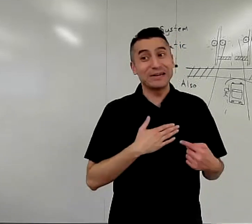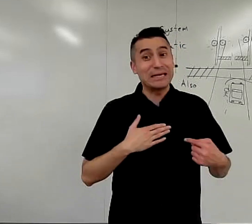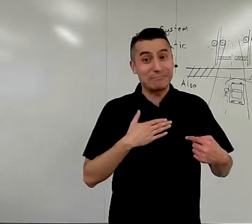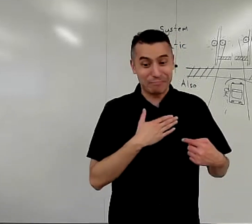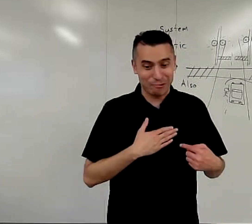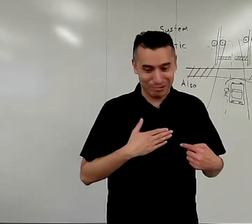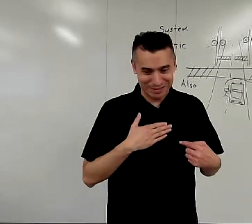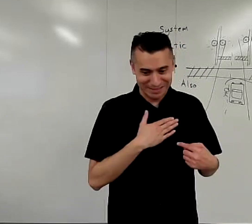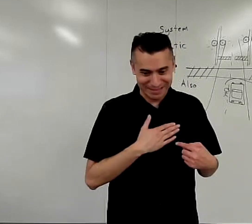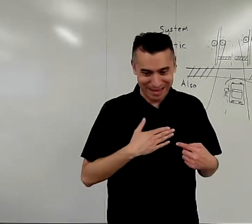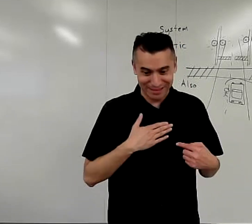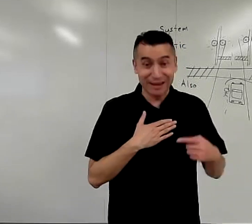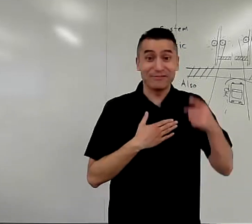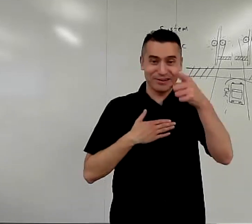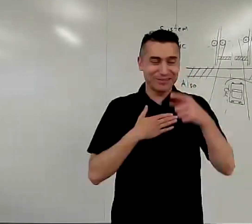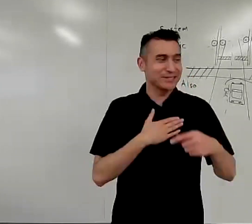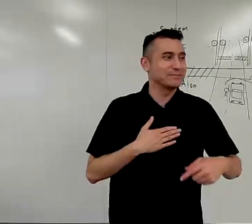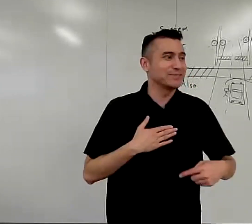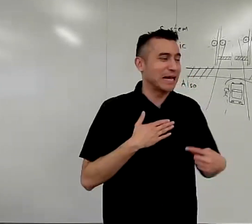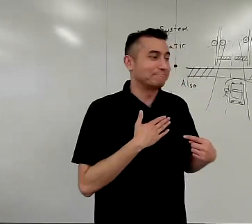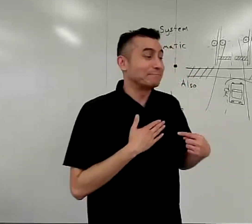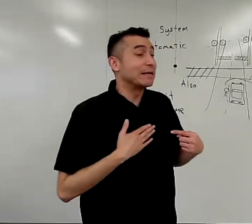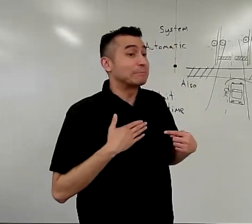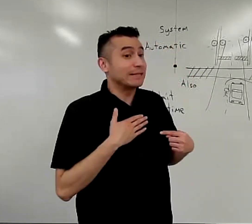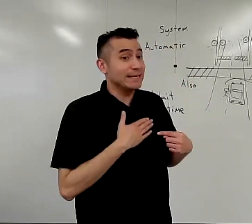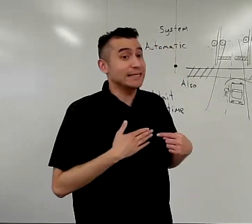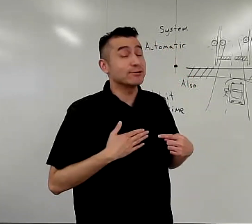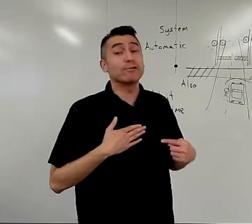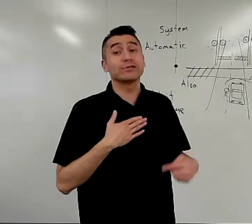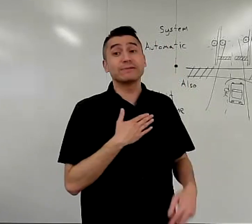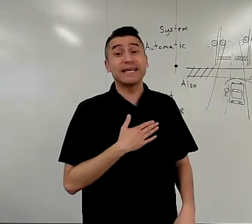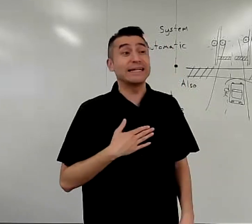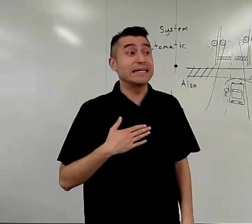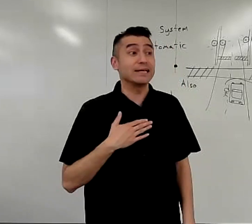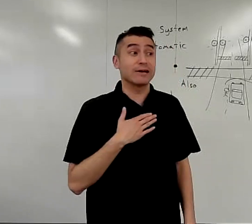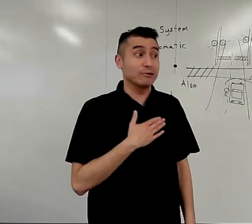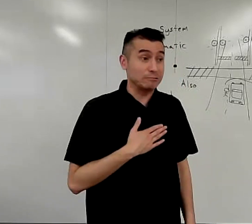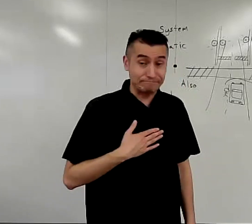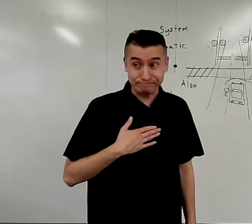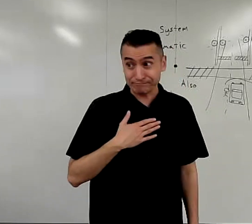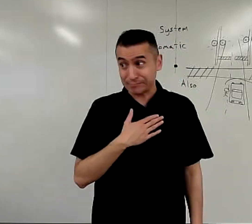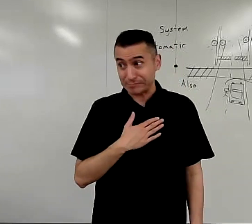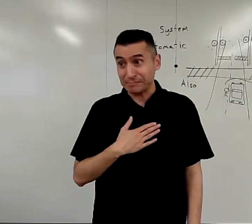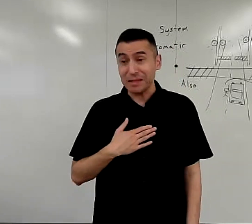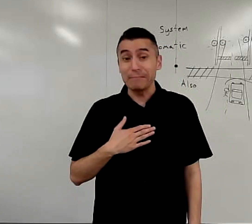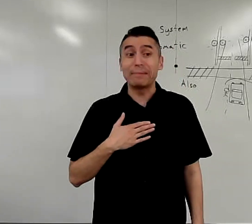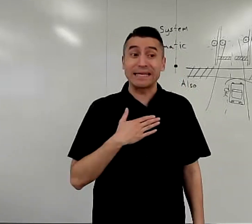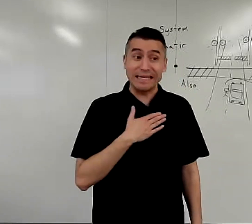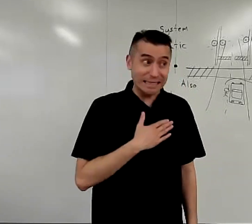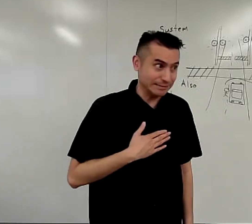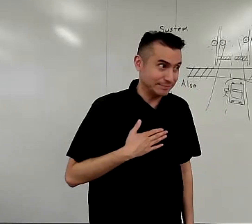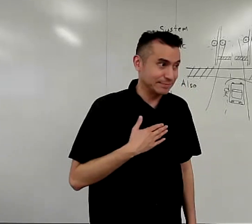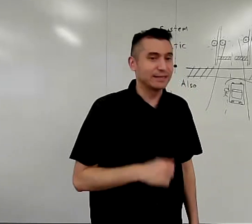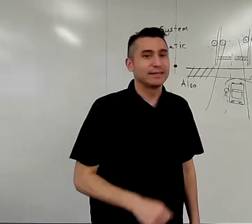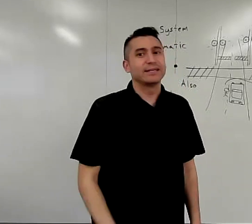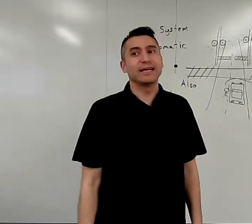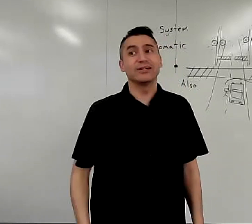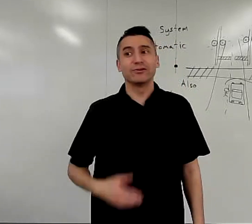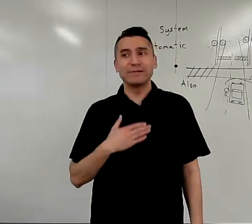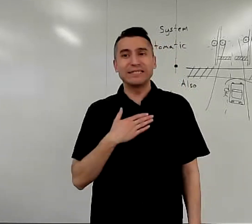Very important sign there, very good in the Zoom chat. Please, or as we say in Ilocano, Paki. In